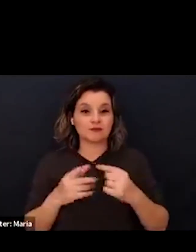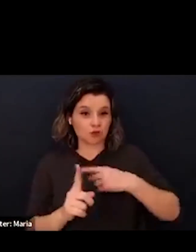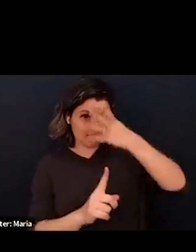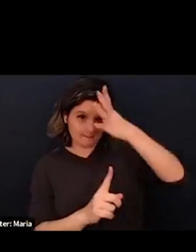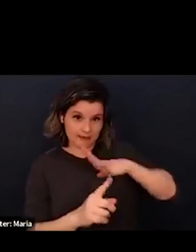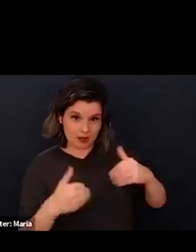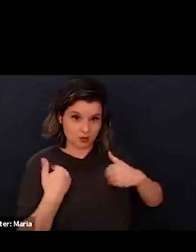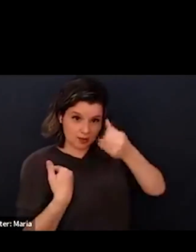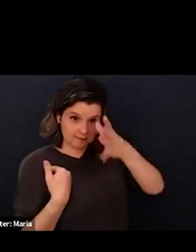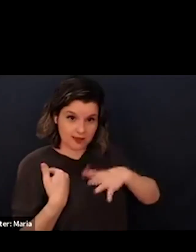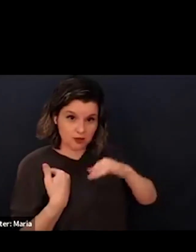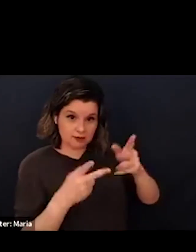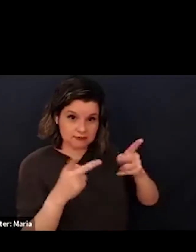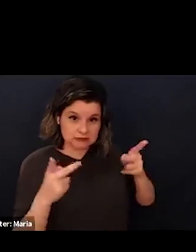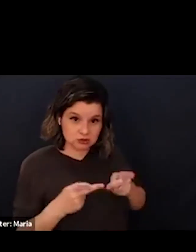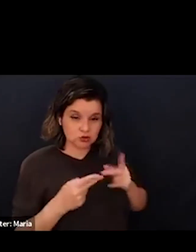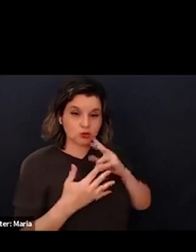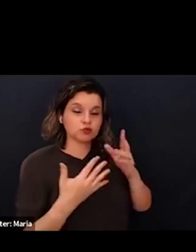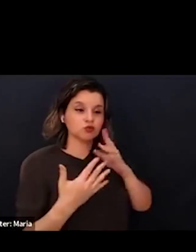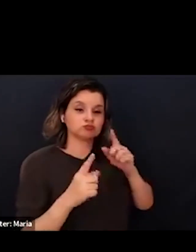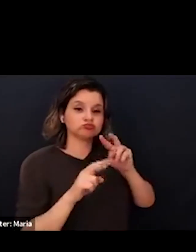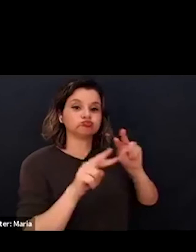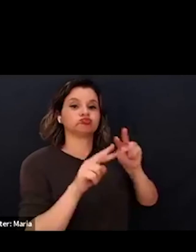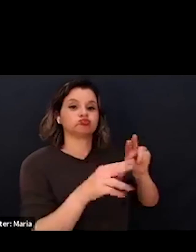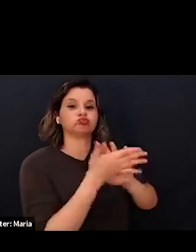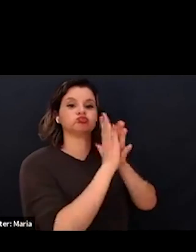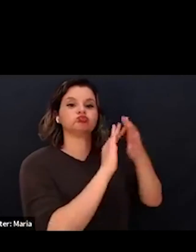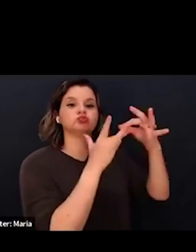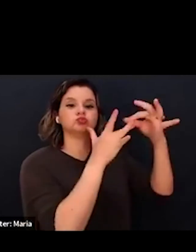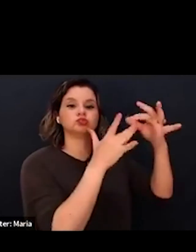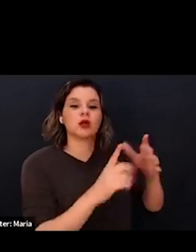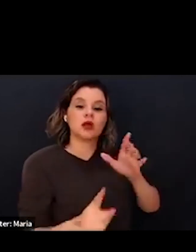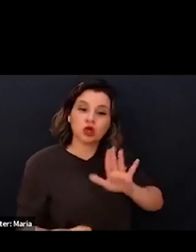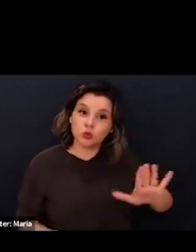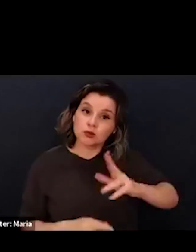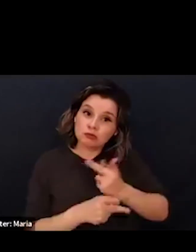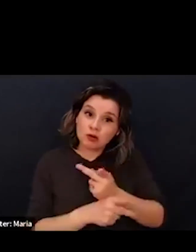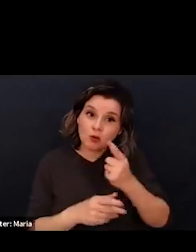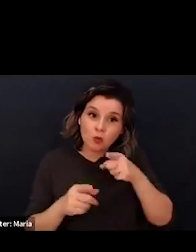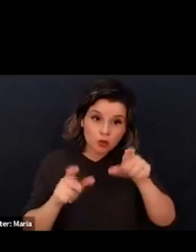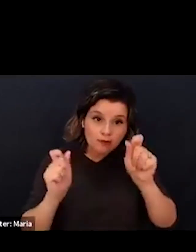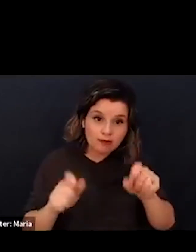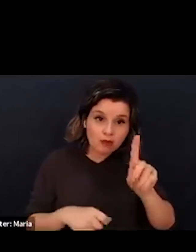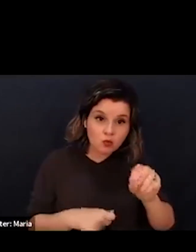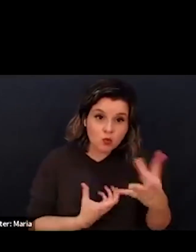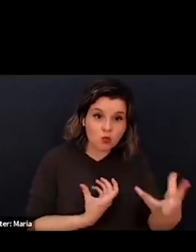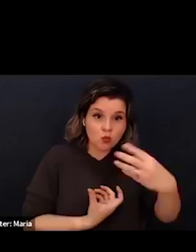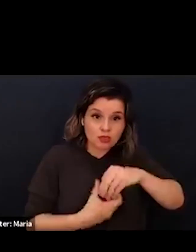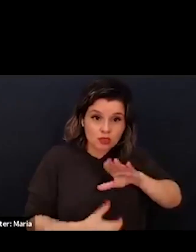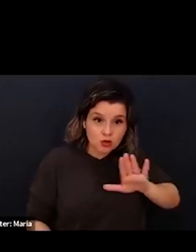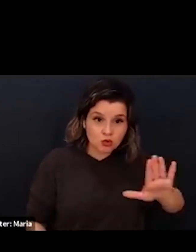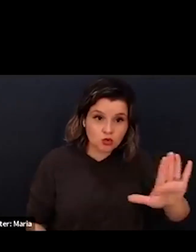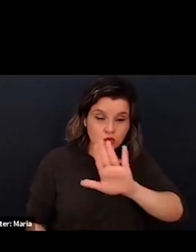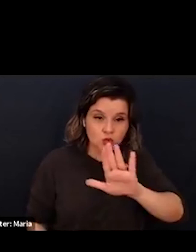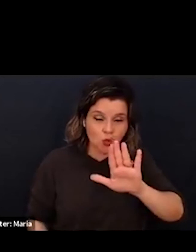man and you're in those positions or you aspire to them, you need to figure out what you can do within your